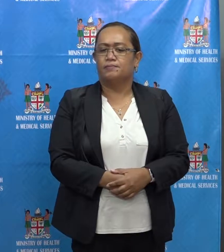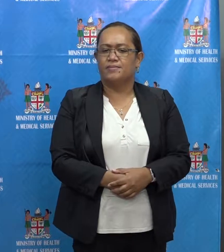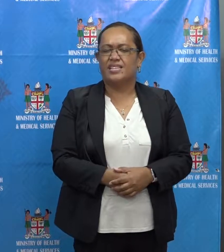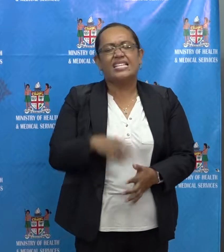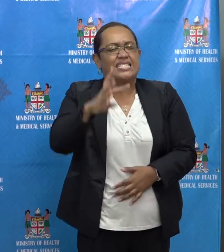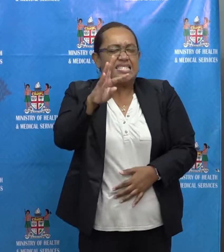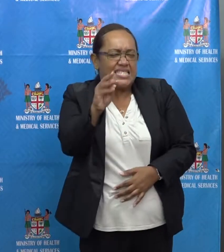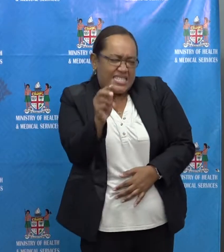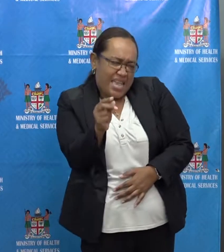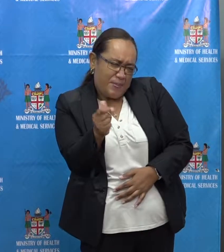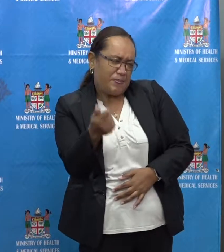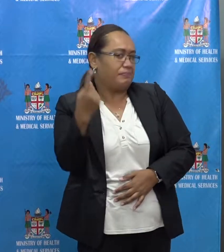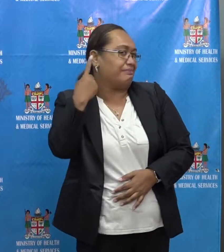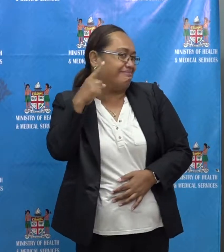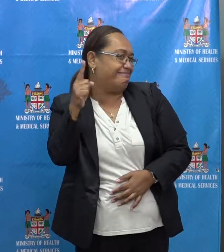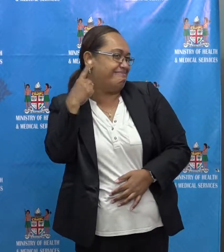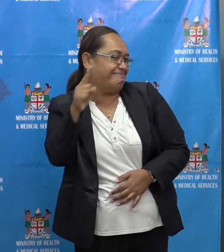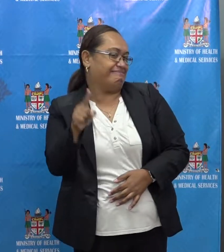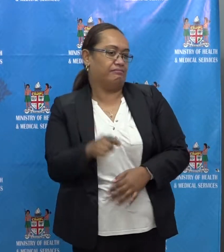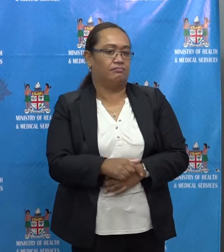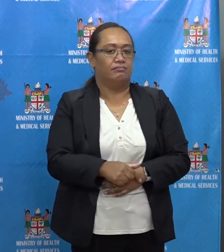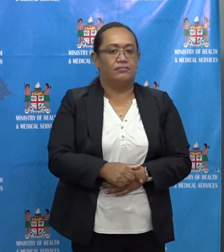a few instances of rule breaking.